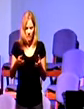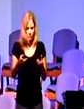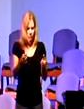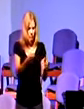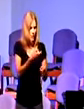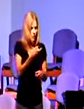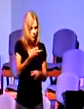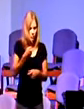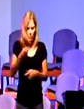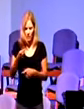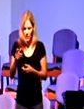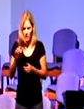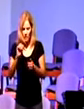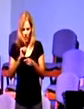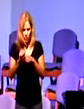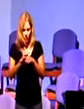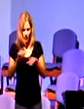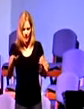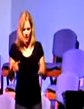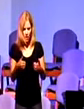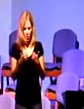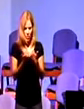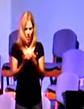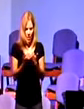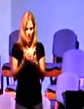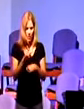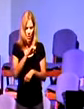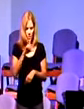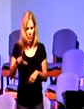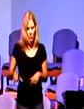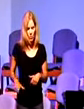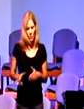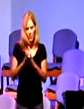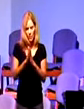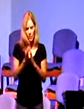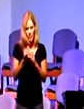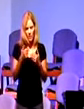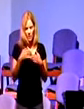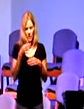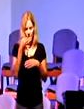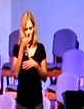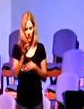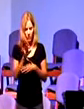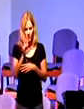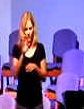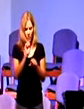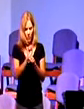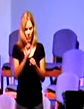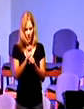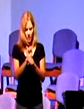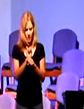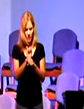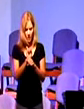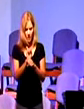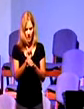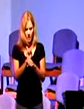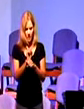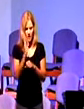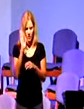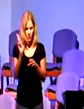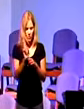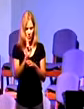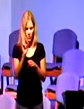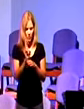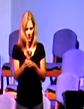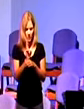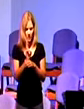they train and as they challenge. And Lord, we pray that you would take the fruit of their work and that you would use